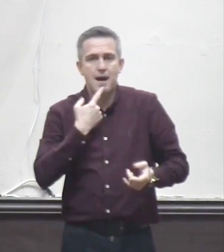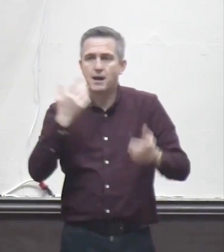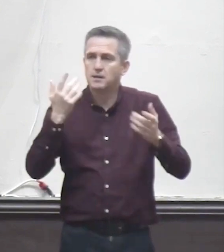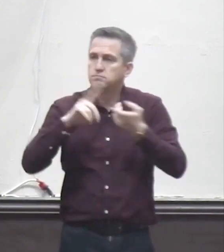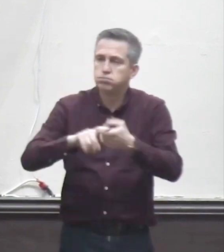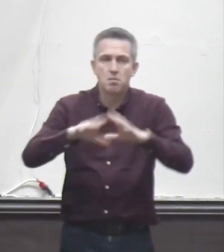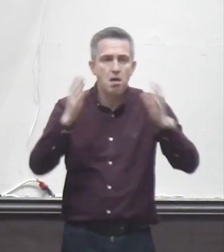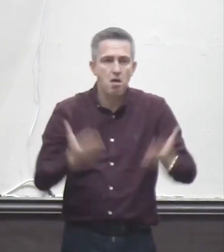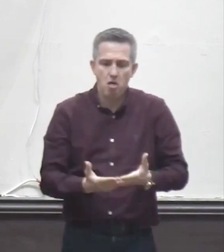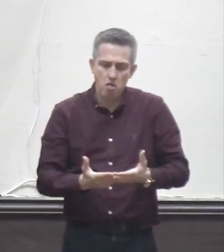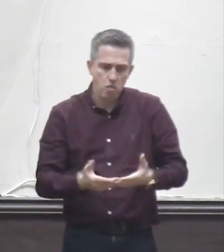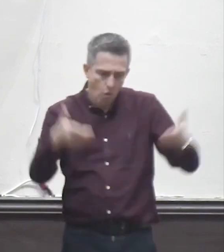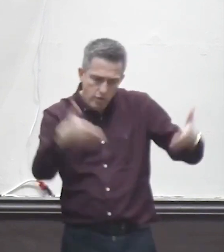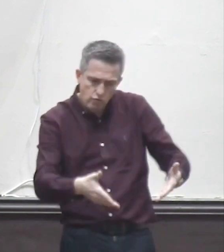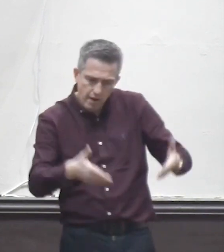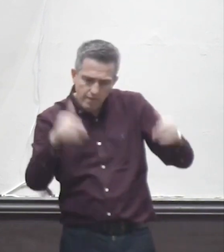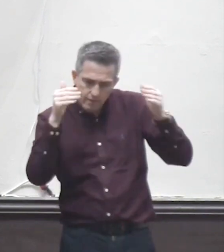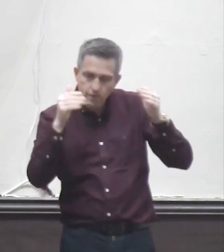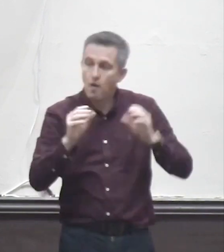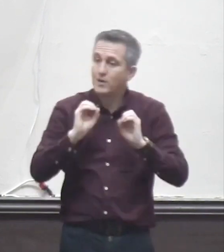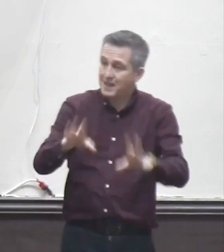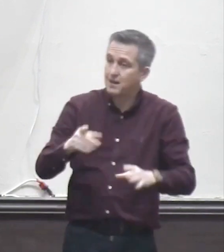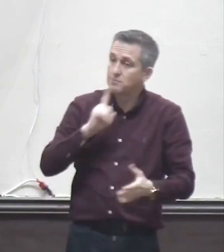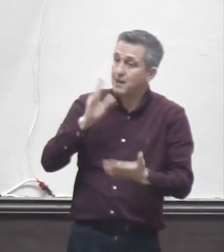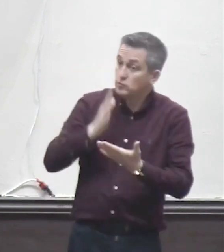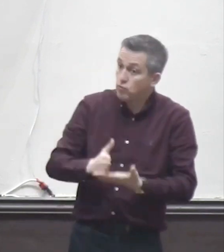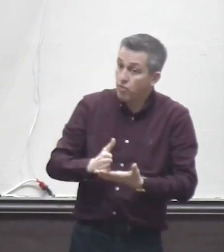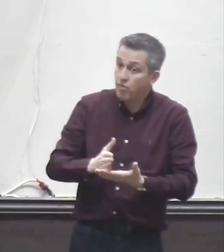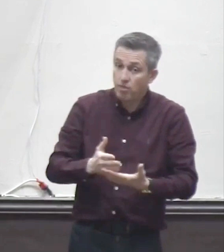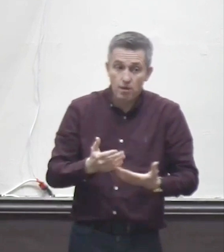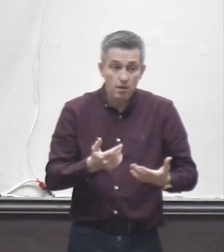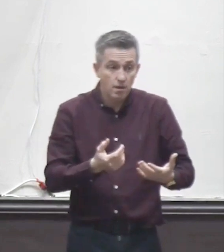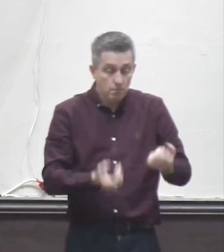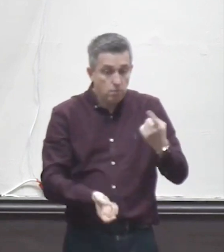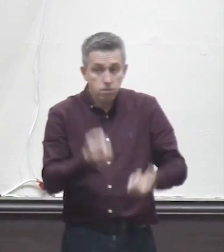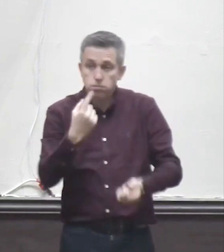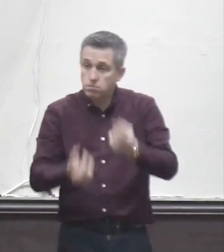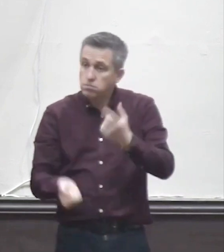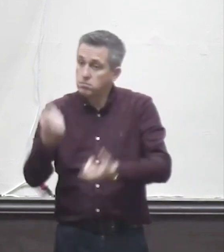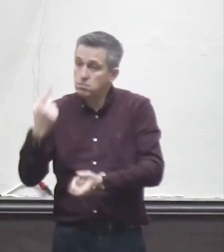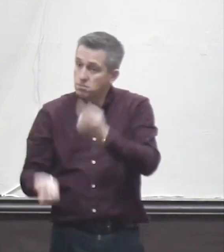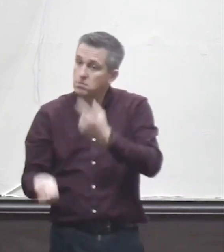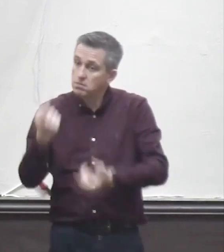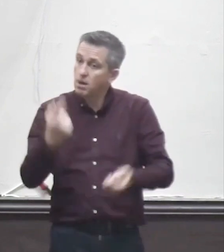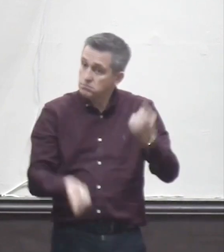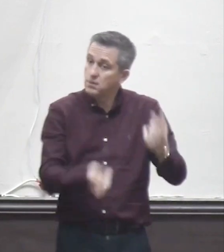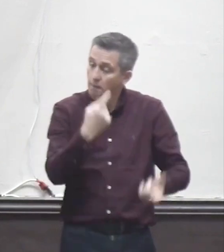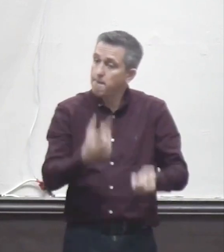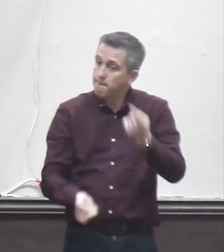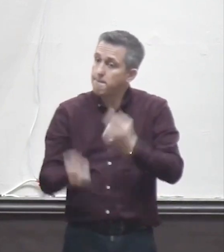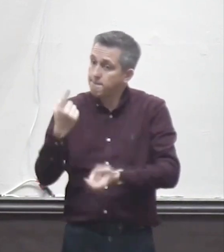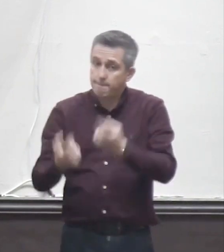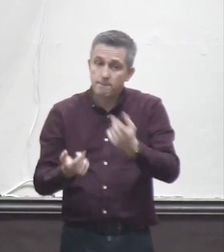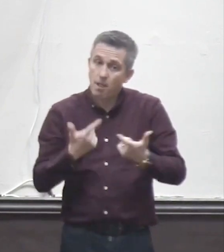I swear by this grave. I tell you, I'm telling the truth. You find this sort of attitude and these sort of words coming out from